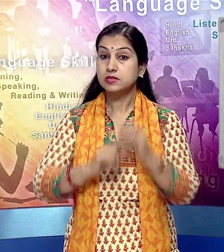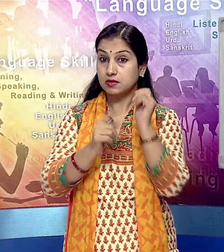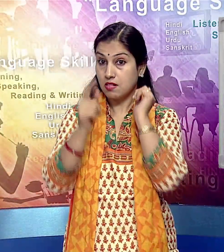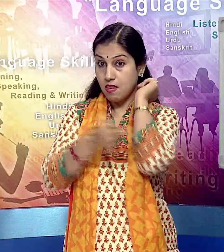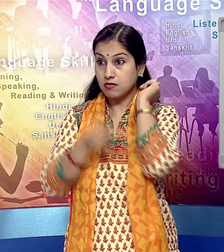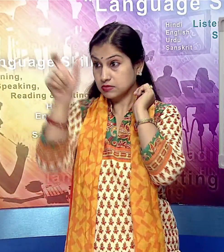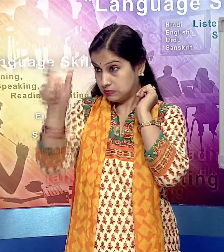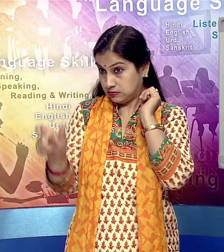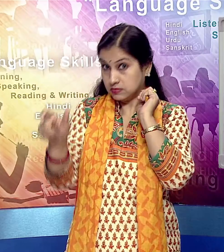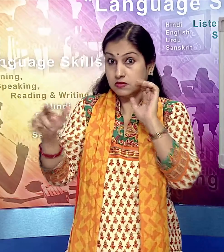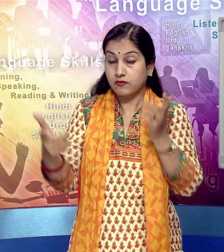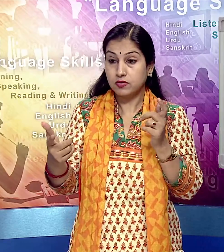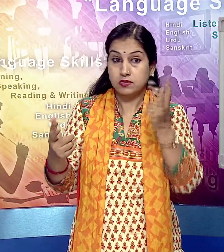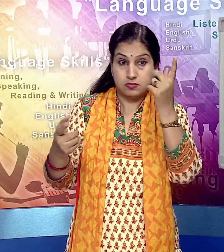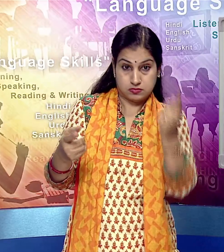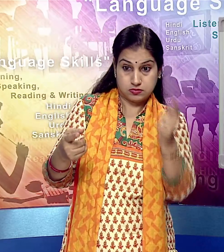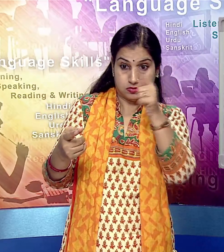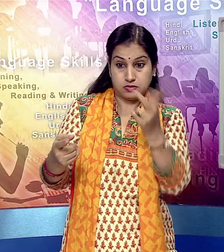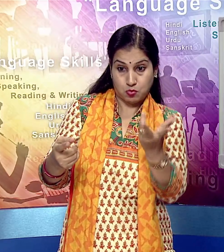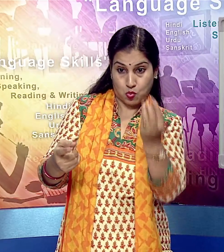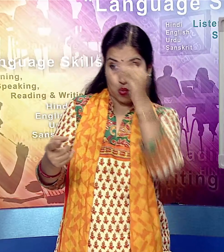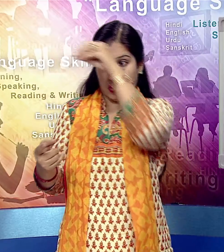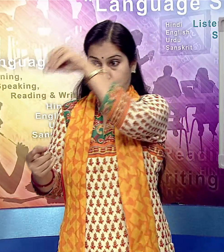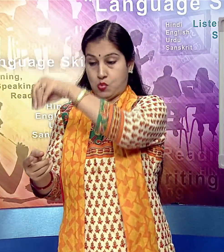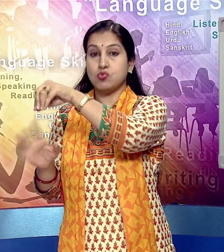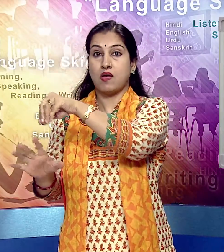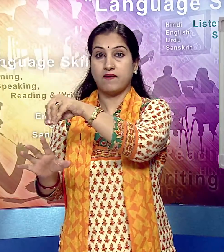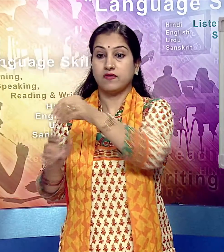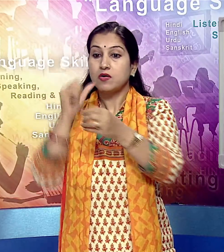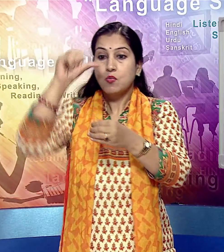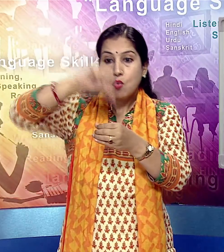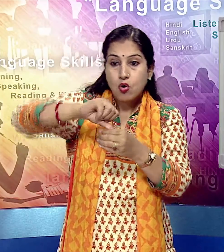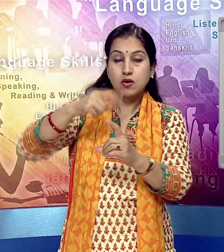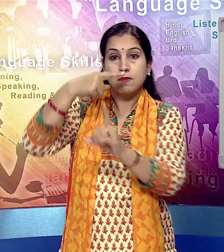The last column is a combination of moist heat and the dry heat together.